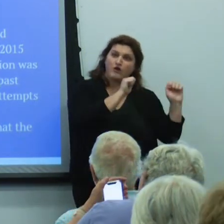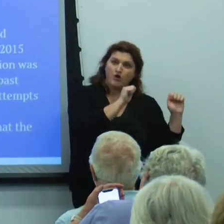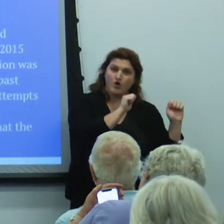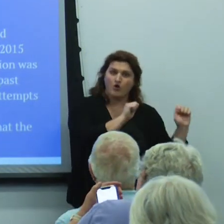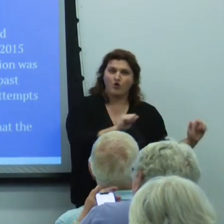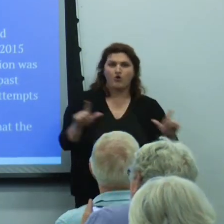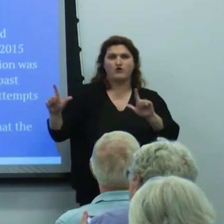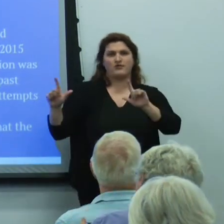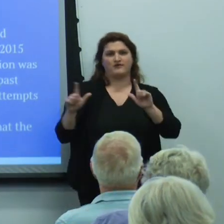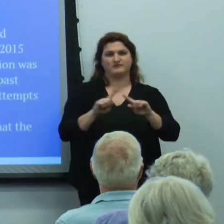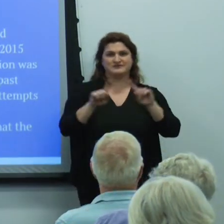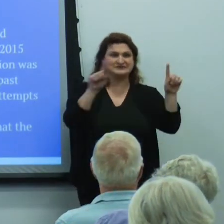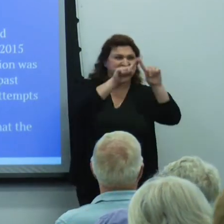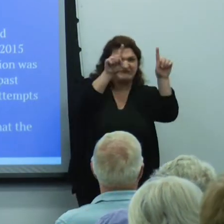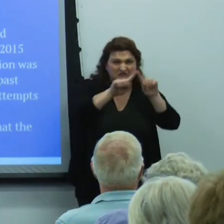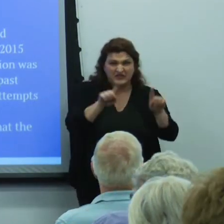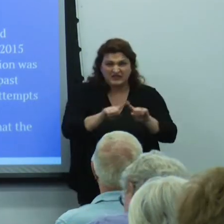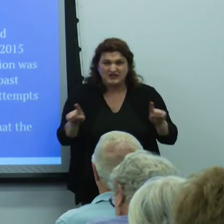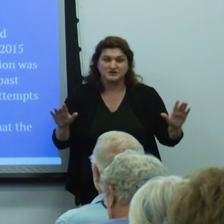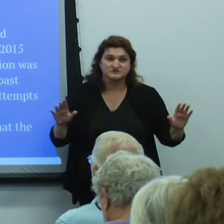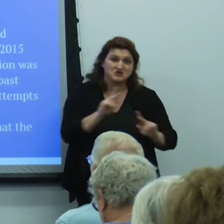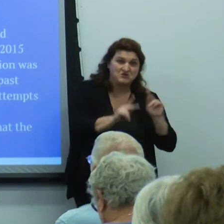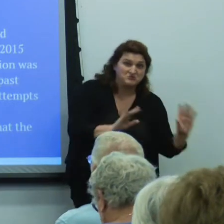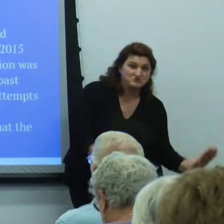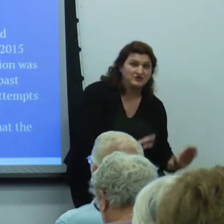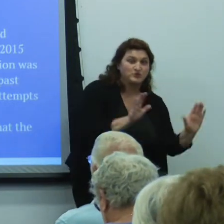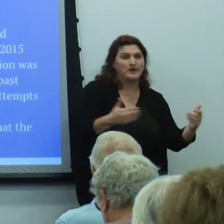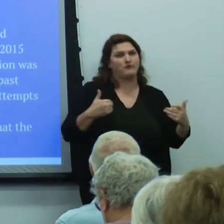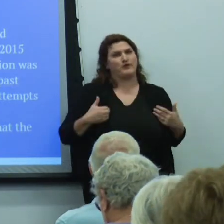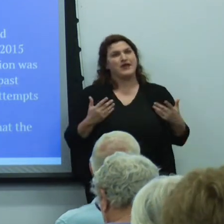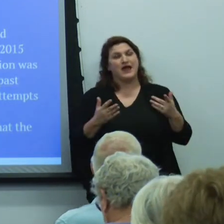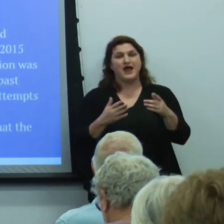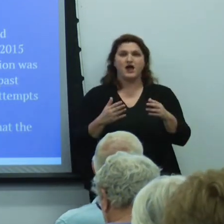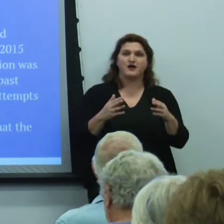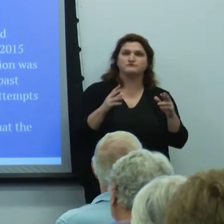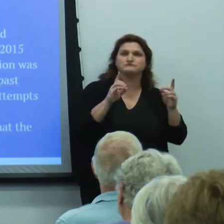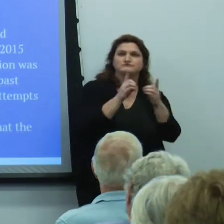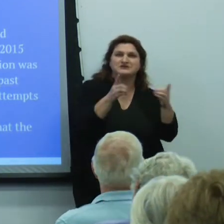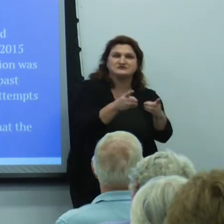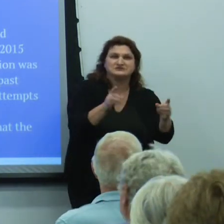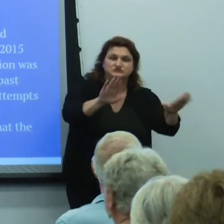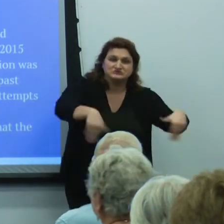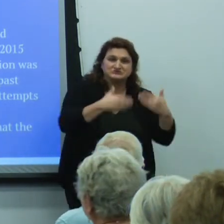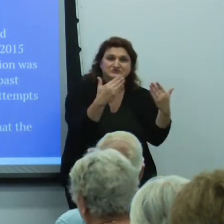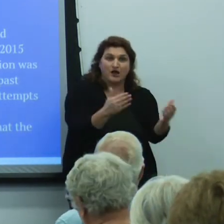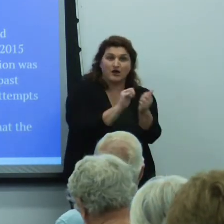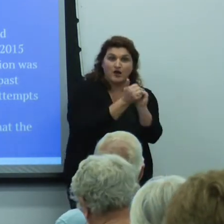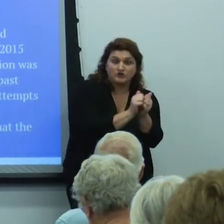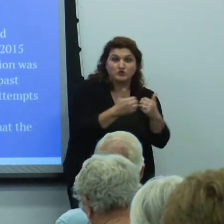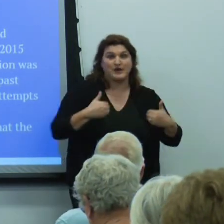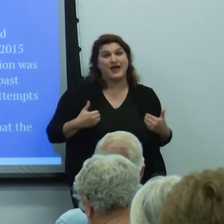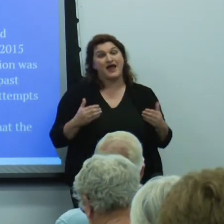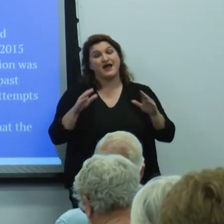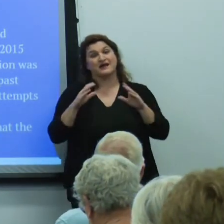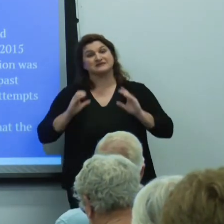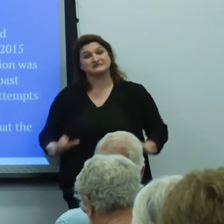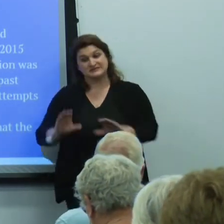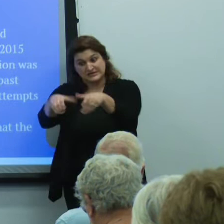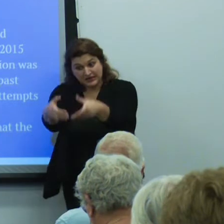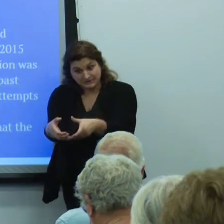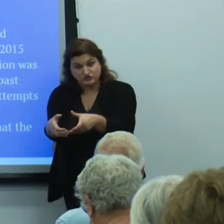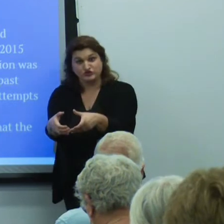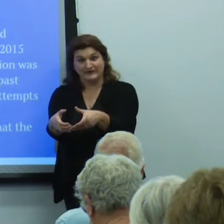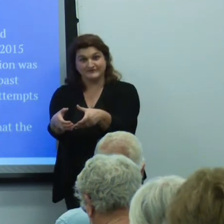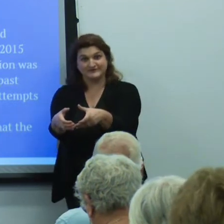took action. We had a redistricting competition. There was a citizens commission where they